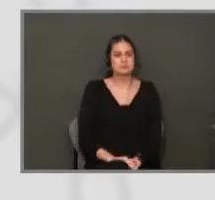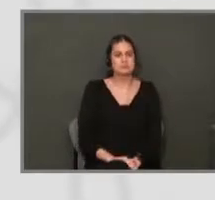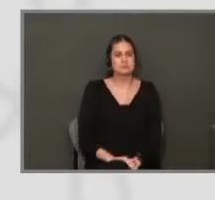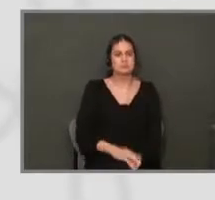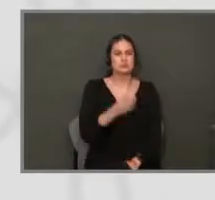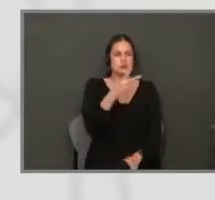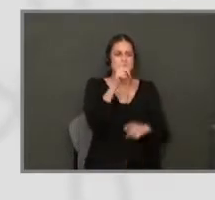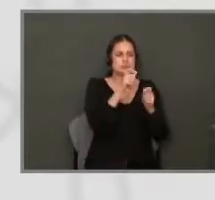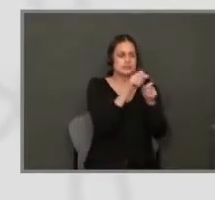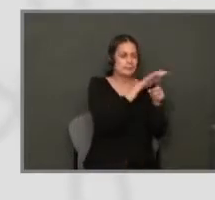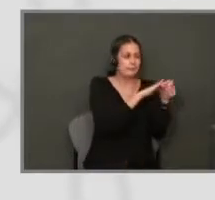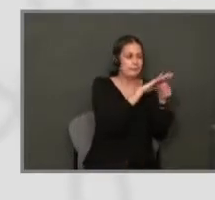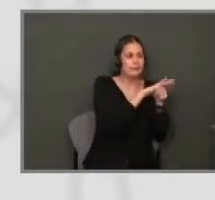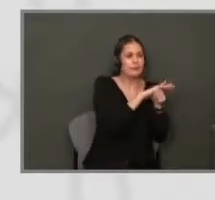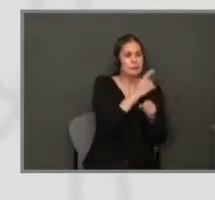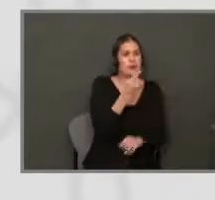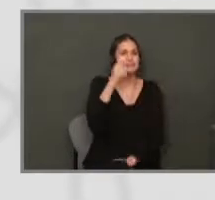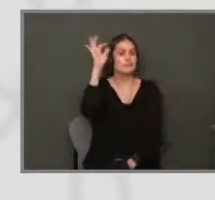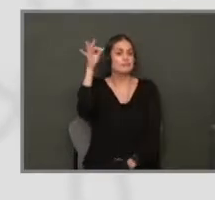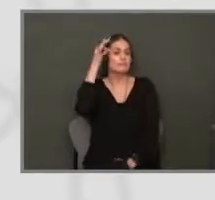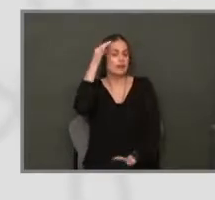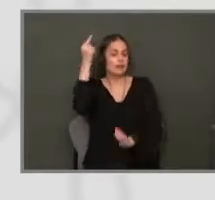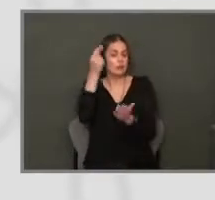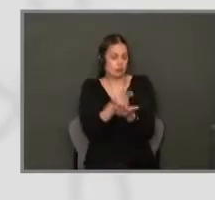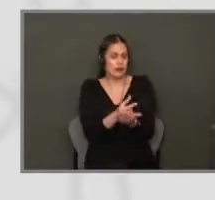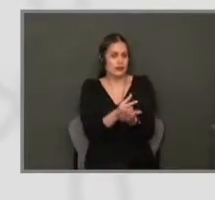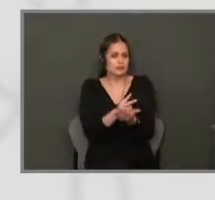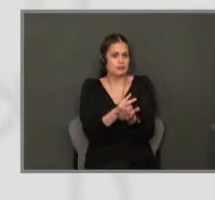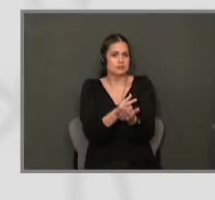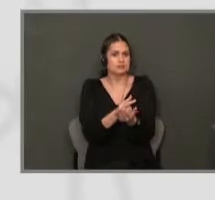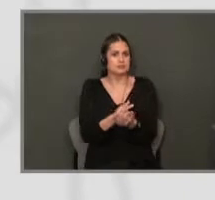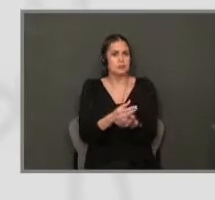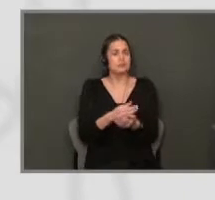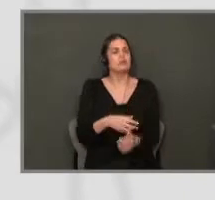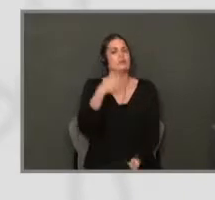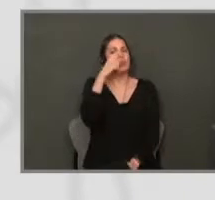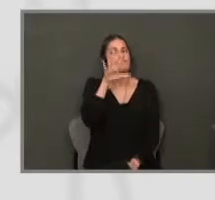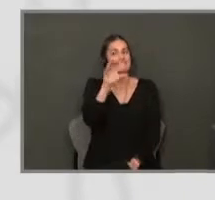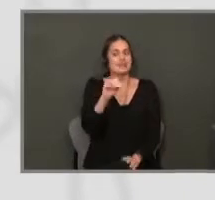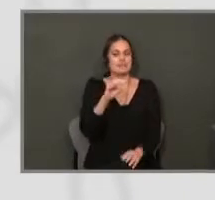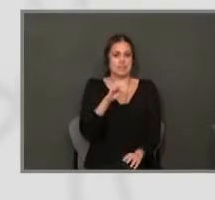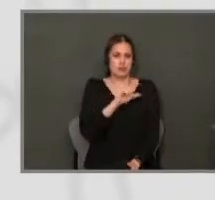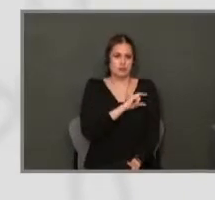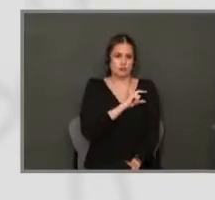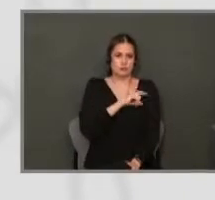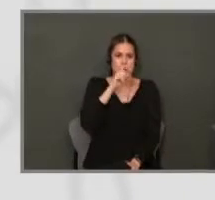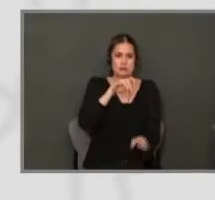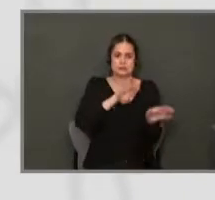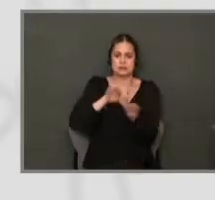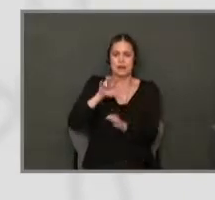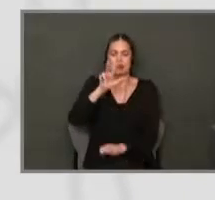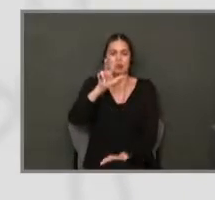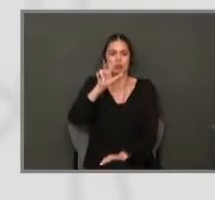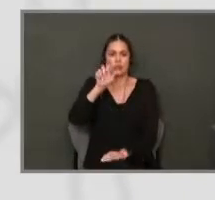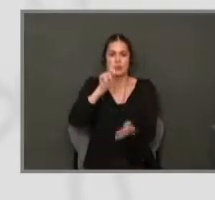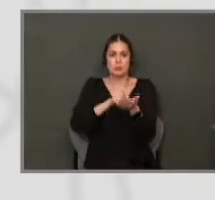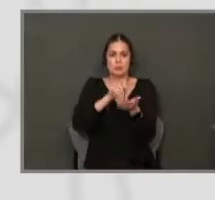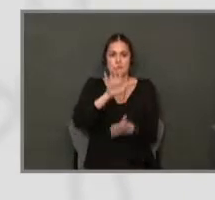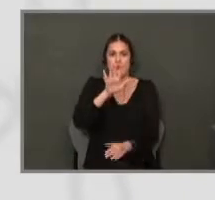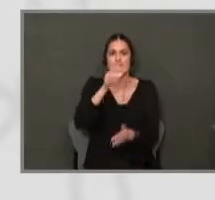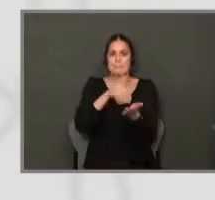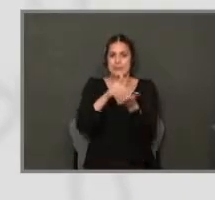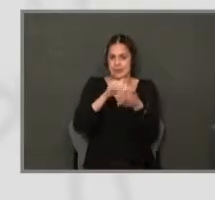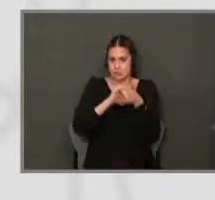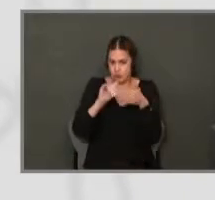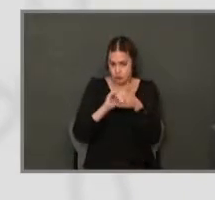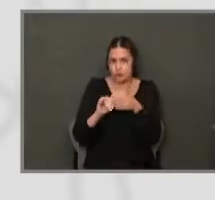two different areas. One is a federal grant that we've applied for 50 officers, and we had to set aside about $3.5 million for to match